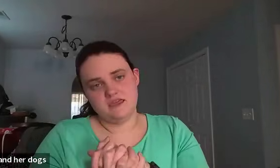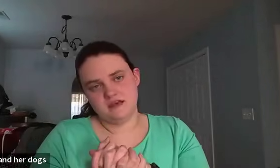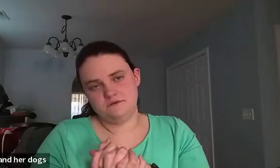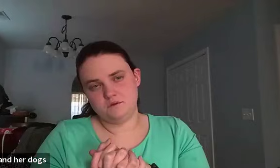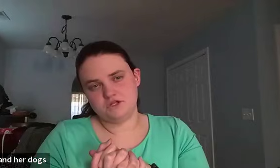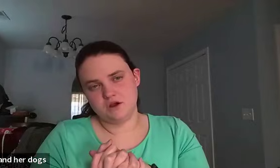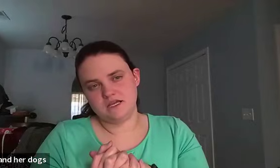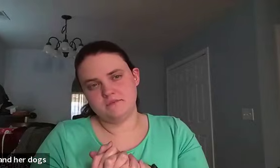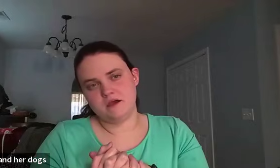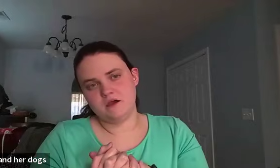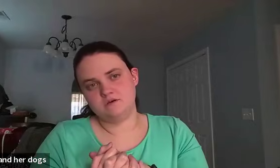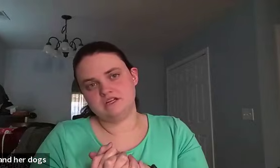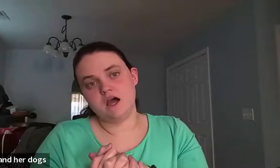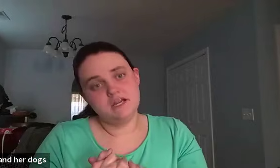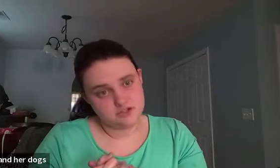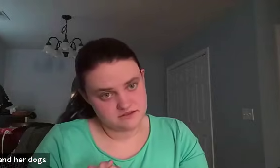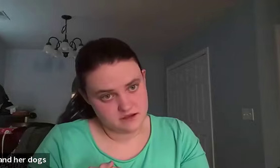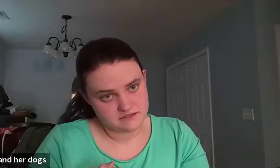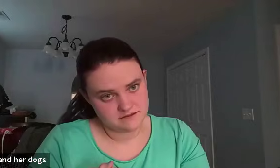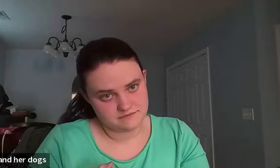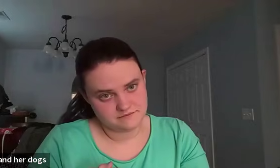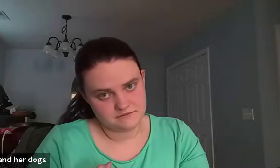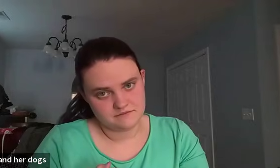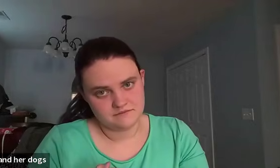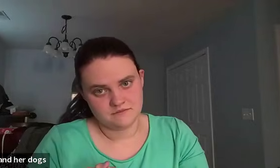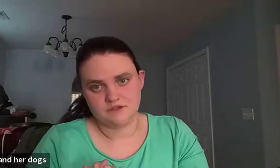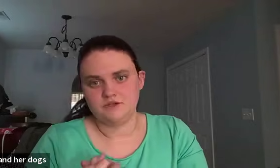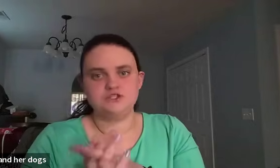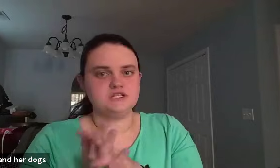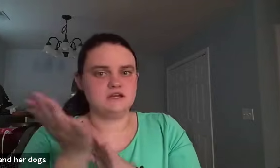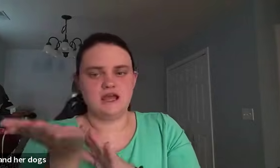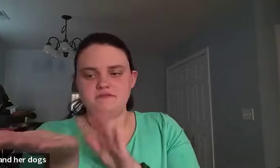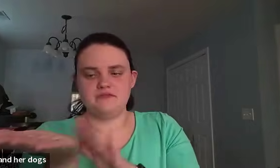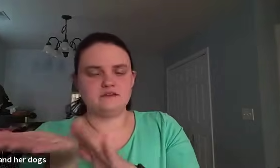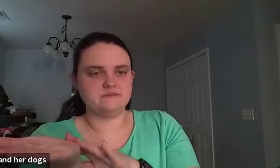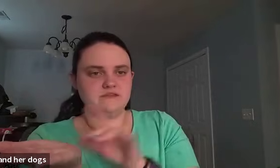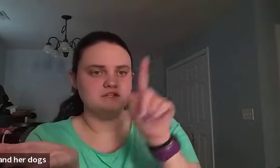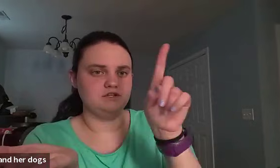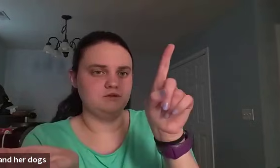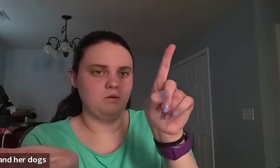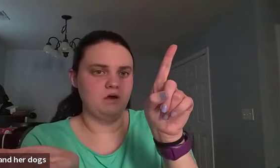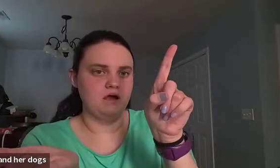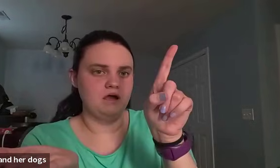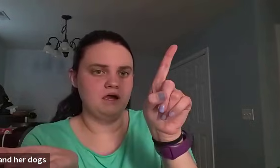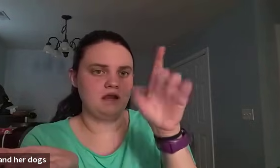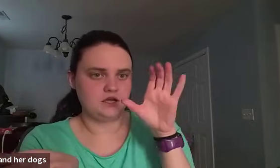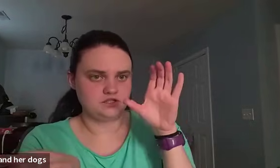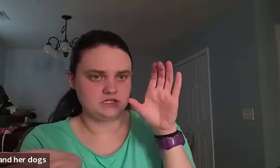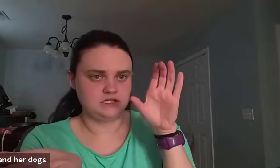Then if you were talking about 100,000, you're just going to have that thousand be at the end. So you'd go